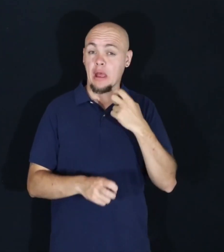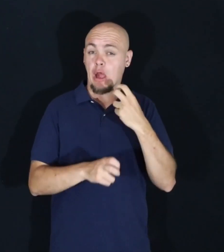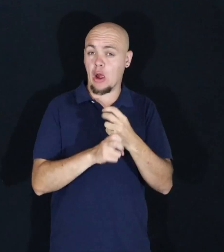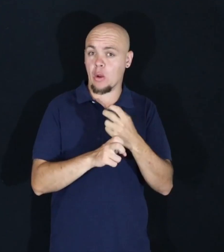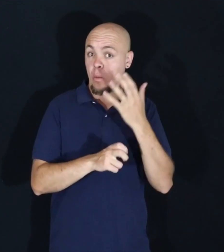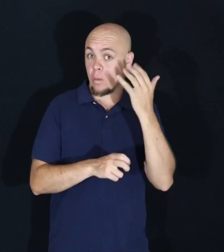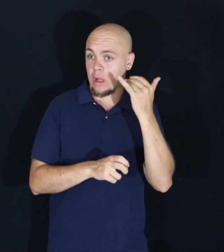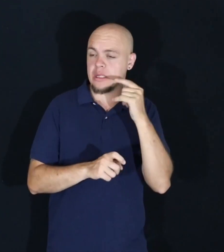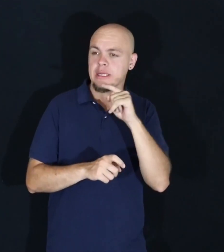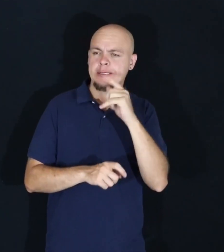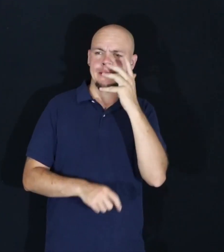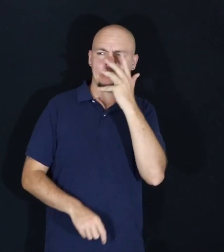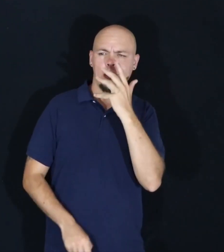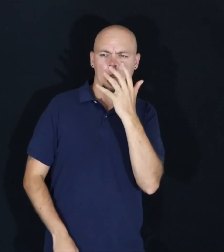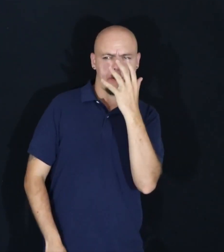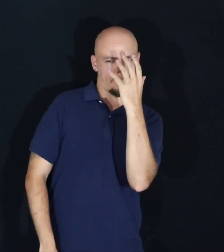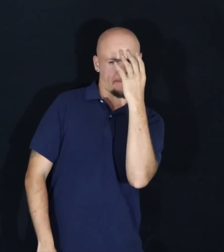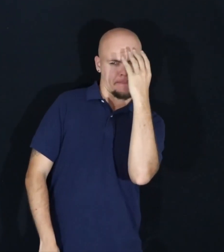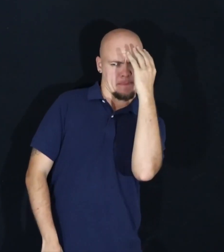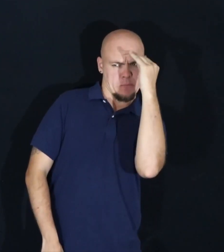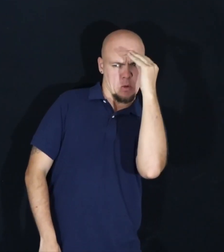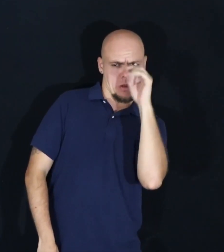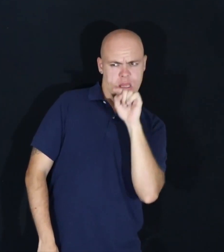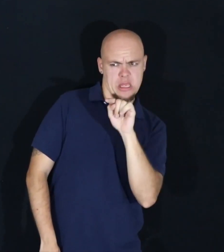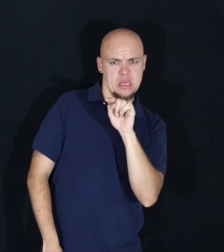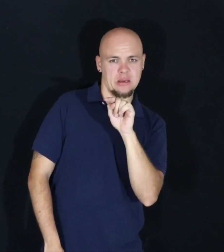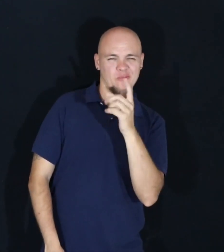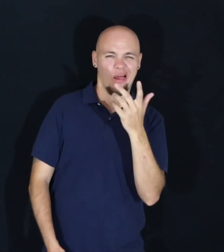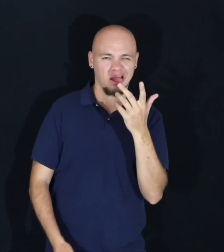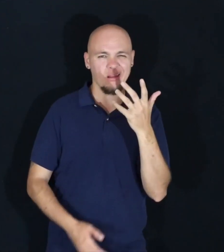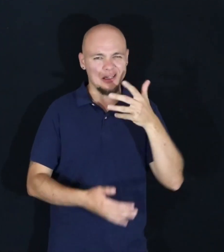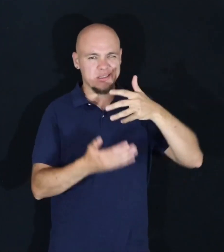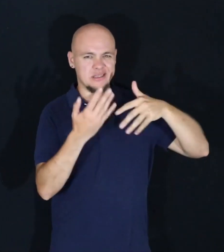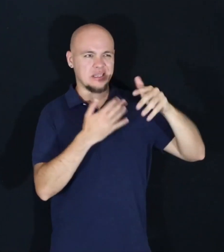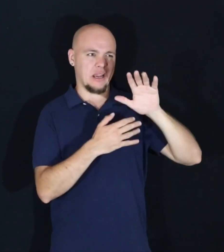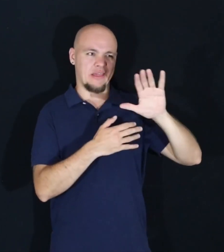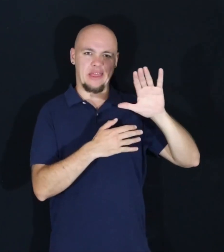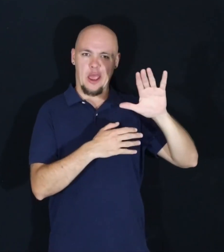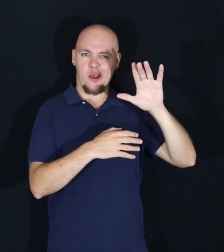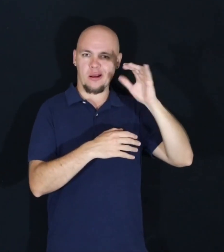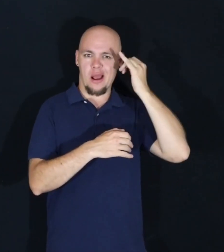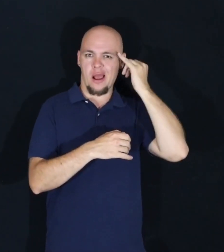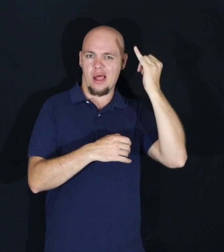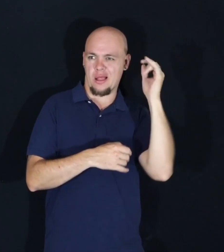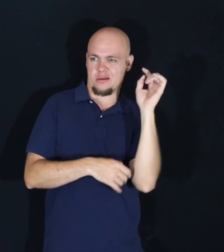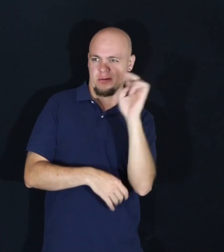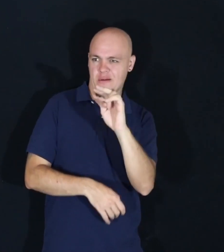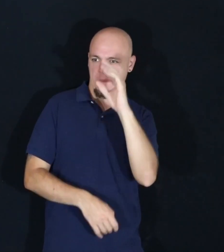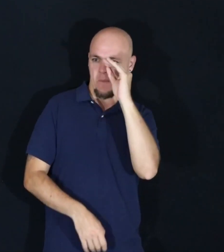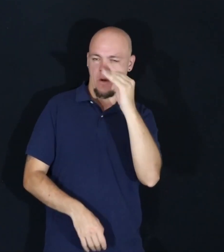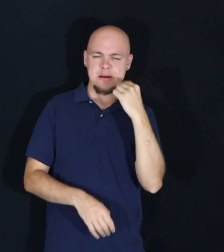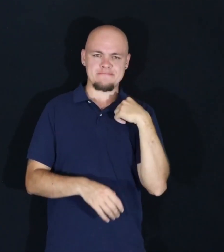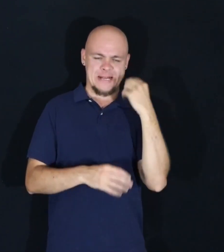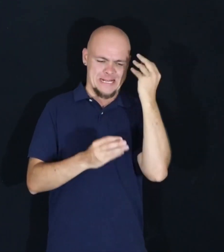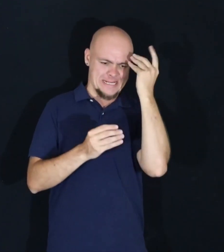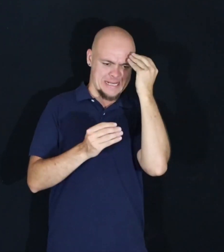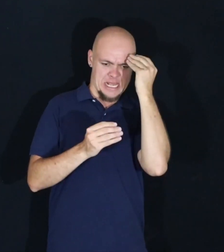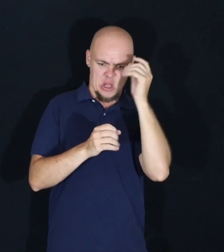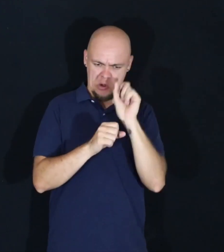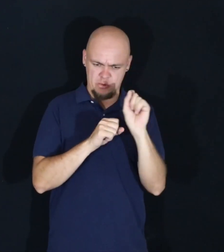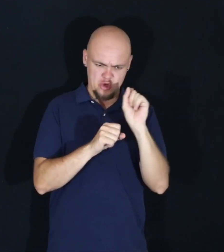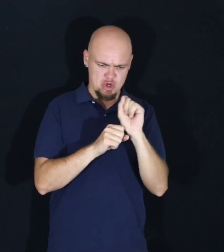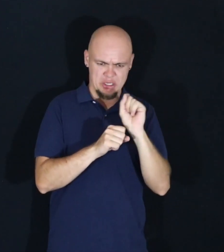boy, or at least society's definition of what a boy should look like. And the effort I had to make to use their correct